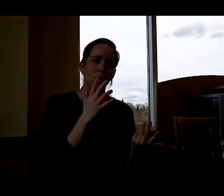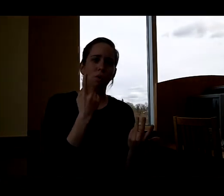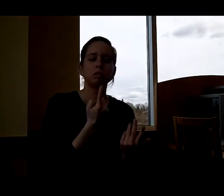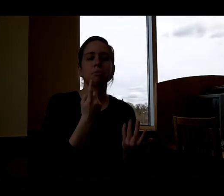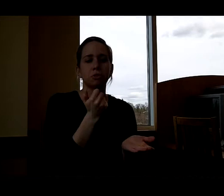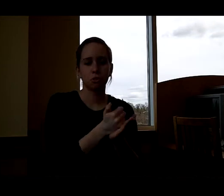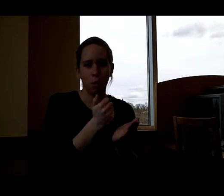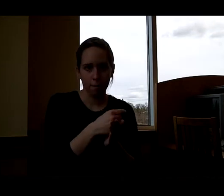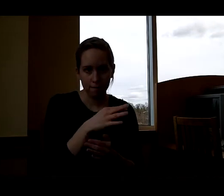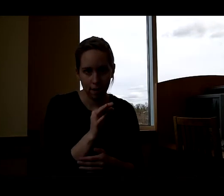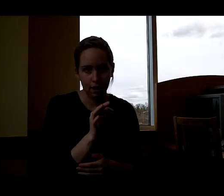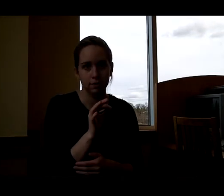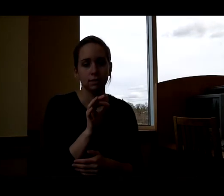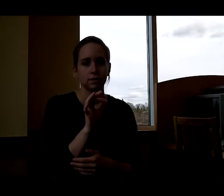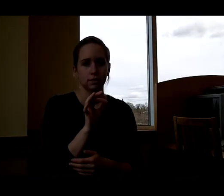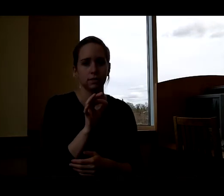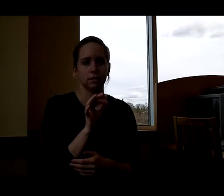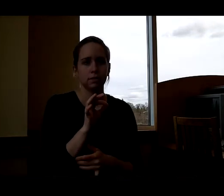rate of evaporation is, what the temperature, and what the regular temperature is.